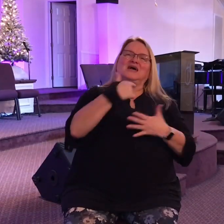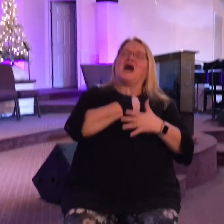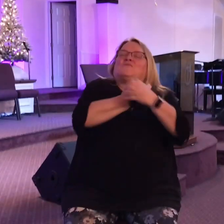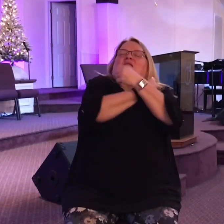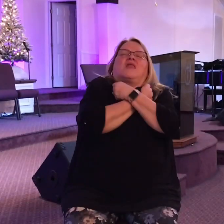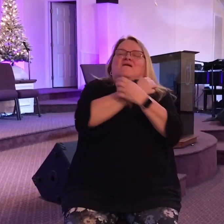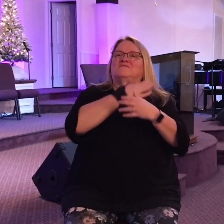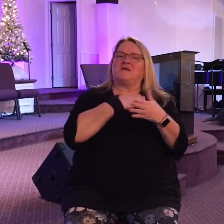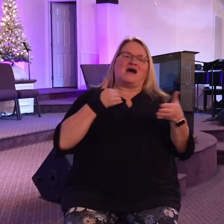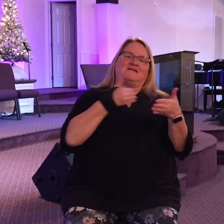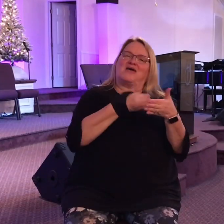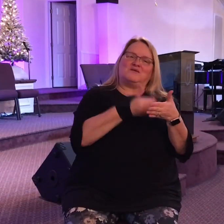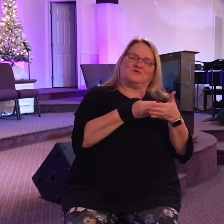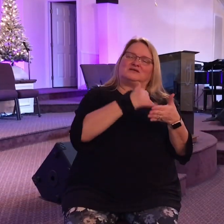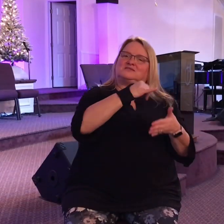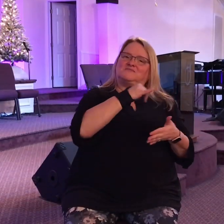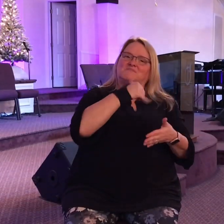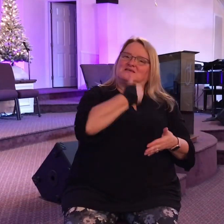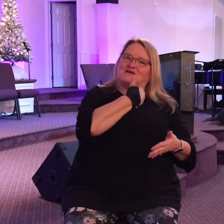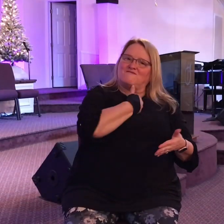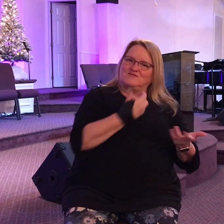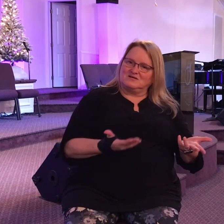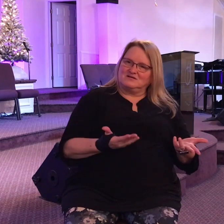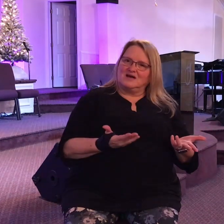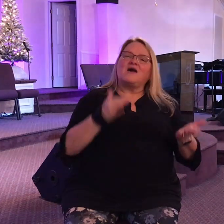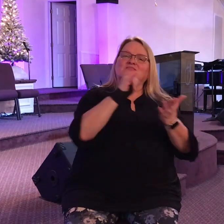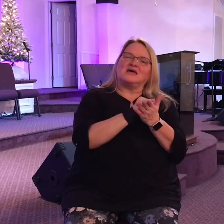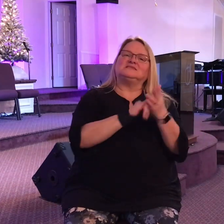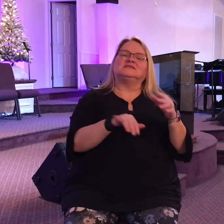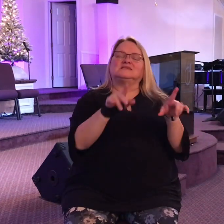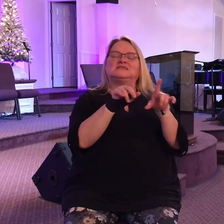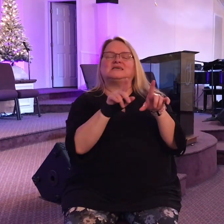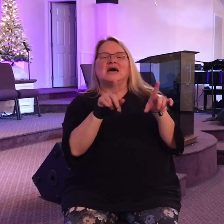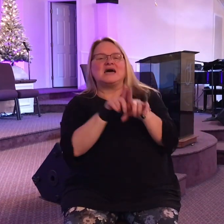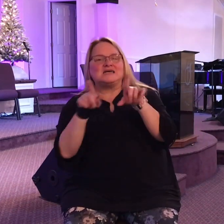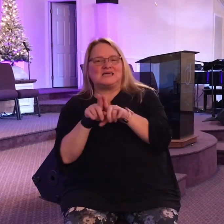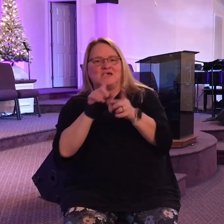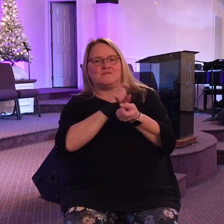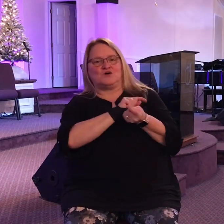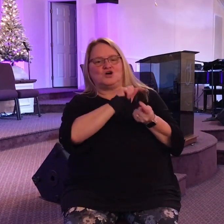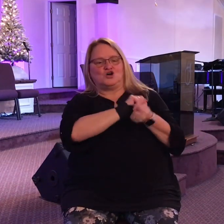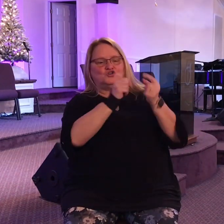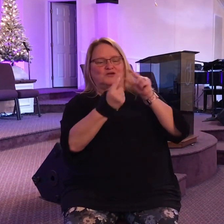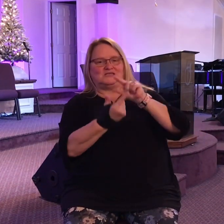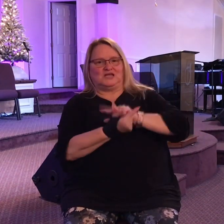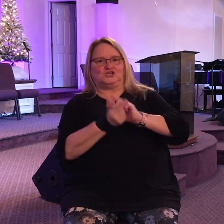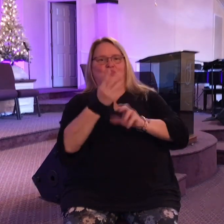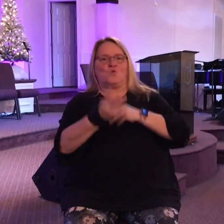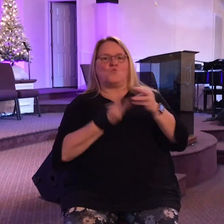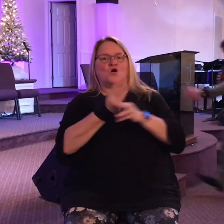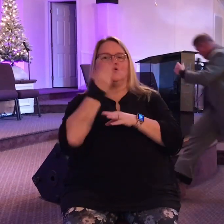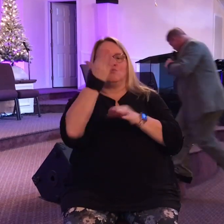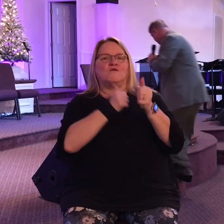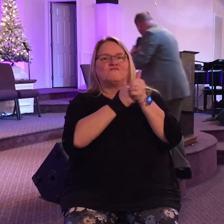my neighbor like I love myself. That's a translation that the world will want to follow. Sister Lisa, you won't make me quit